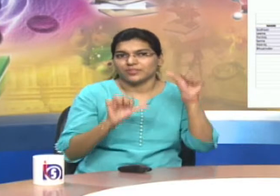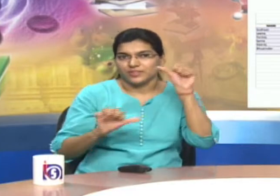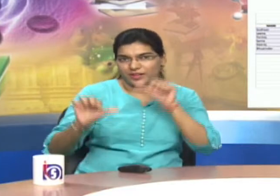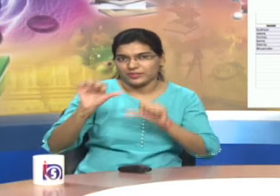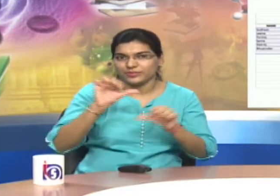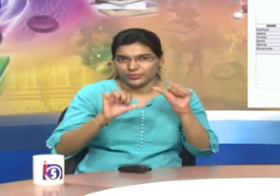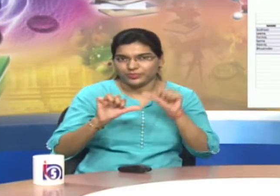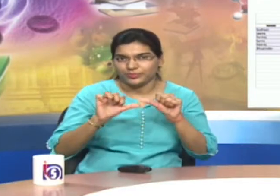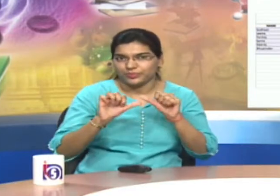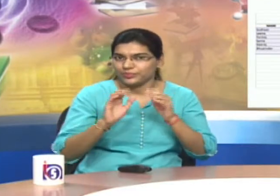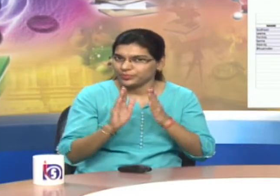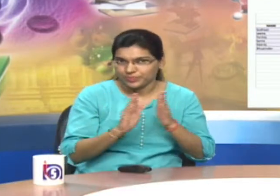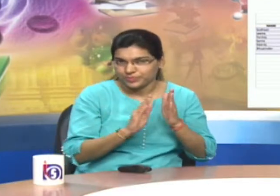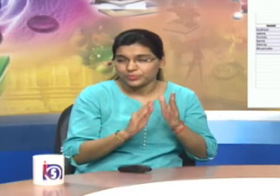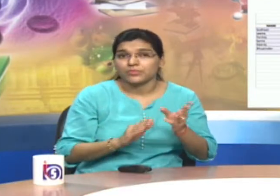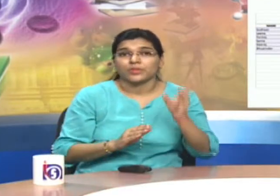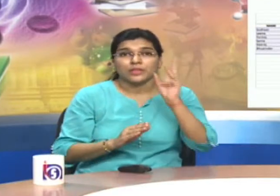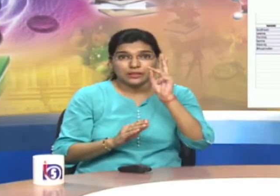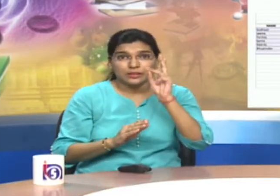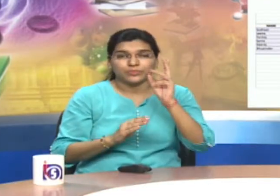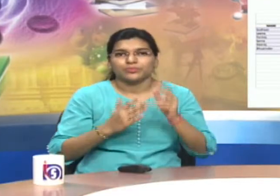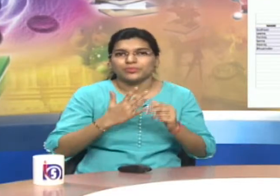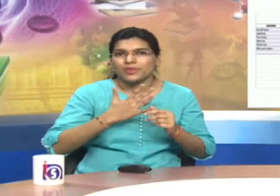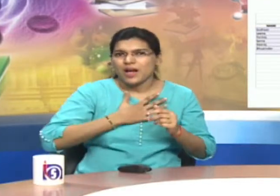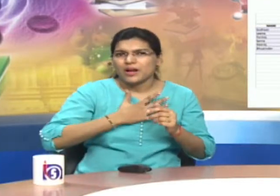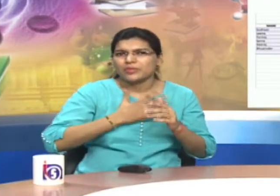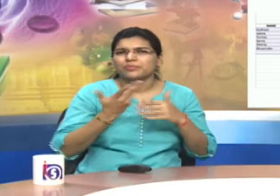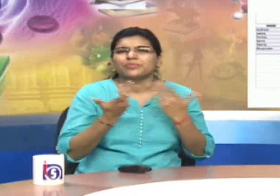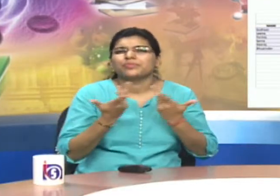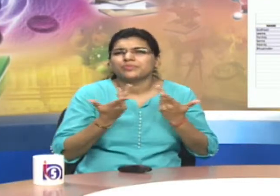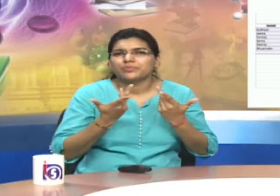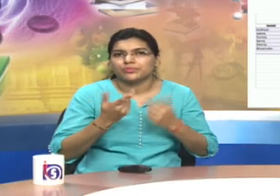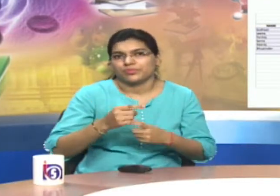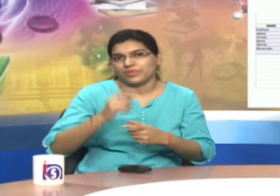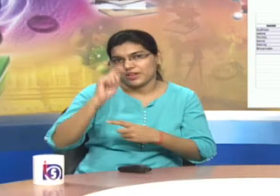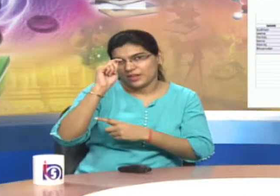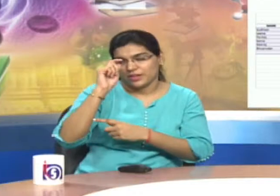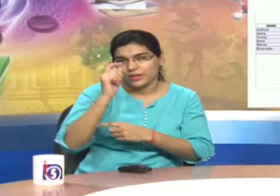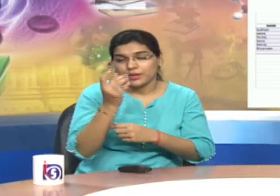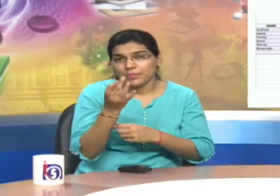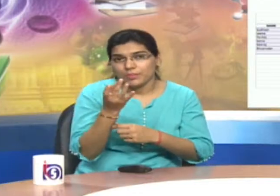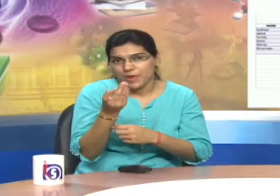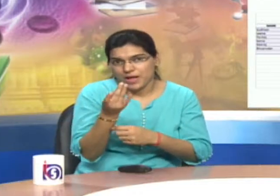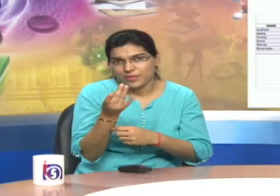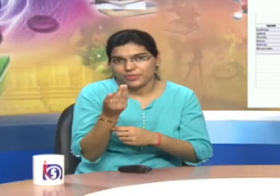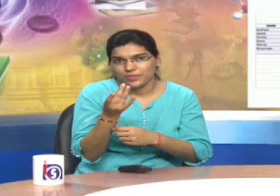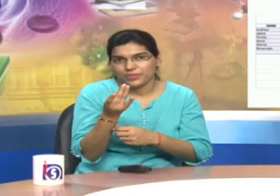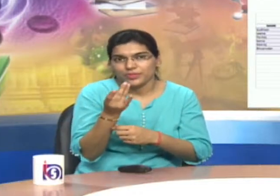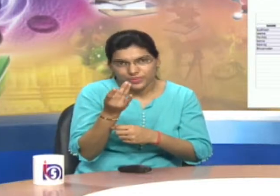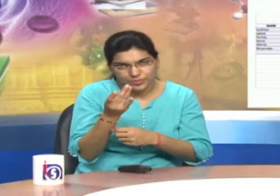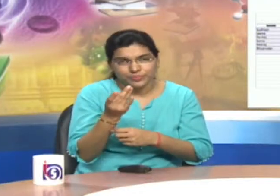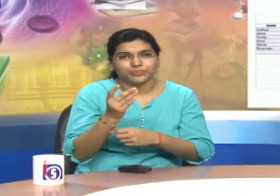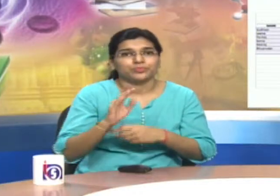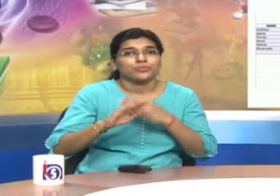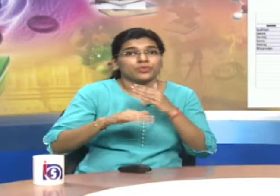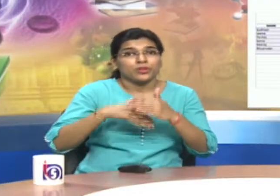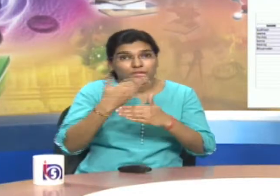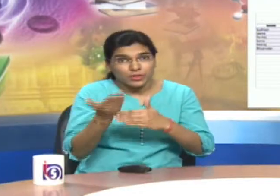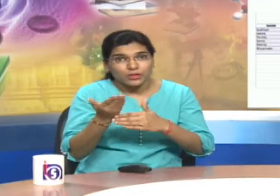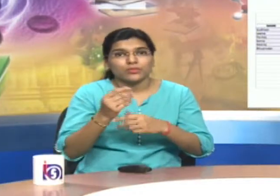shown for chemistry subject, and then green marks are for the mathematics marks, and